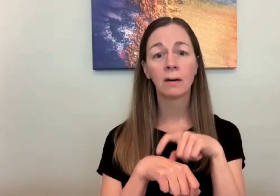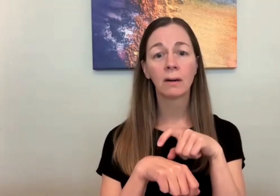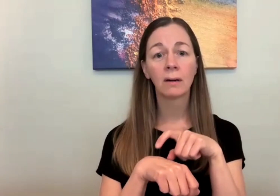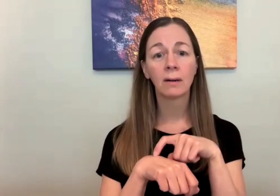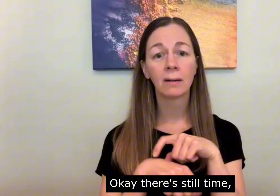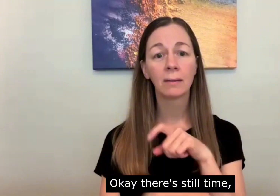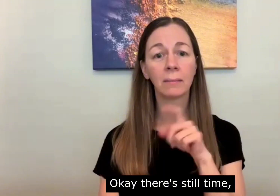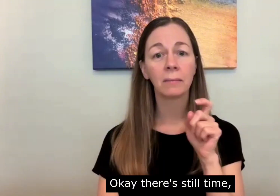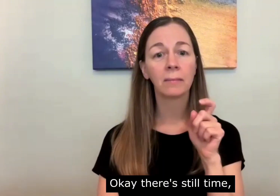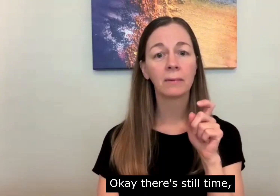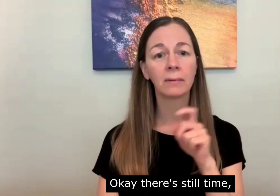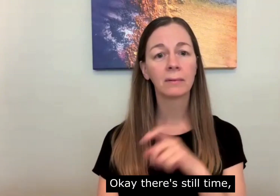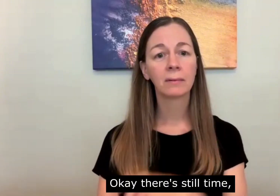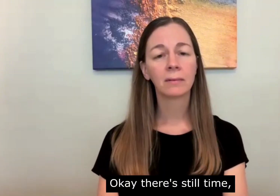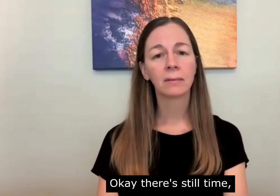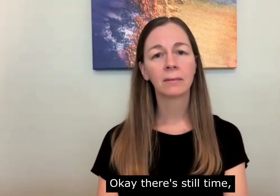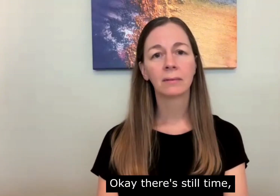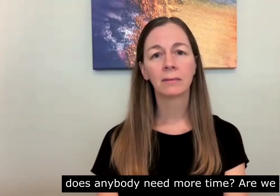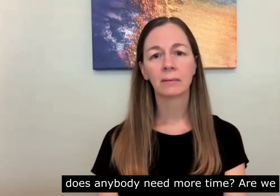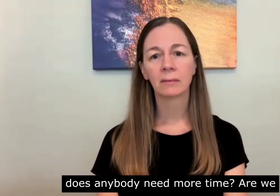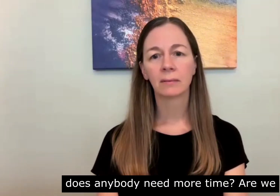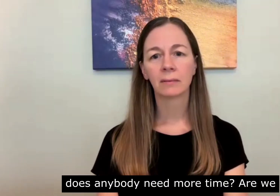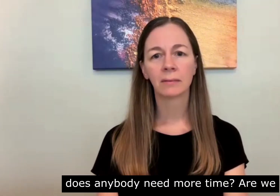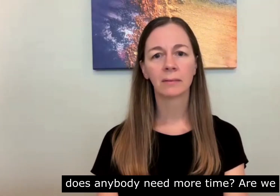Okay, there's still time. Does anybody need more time?